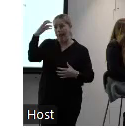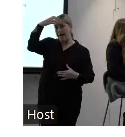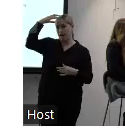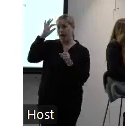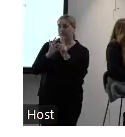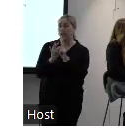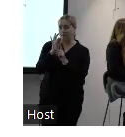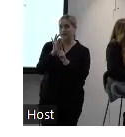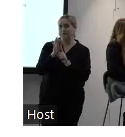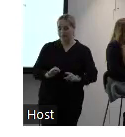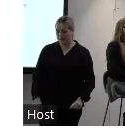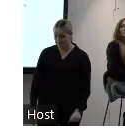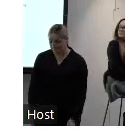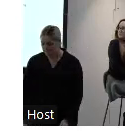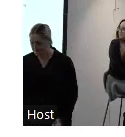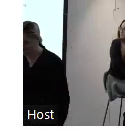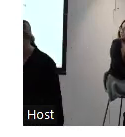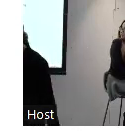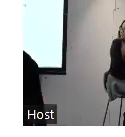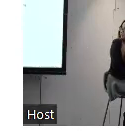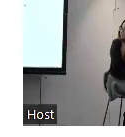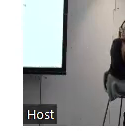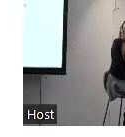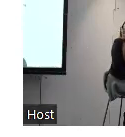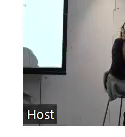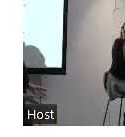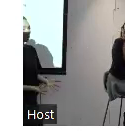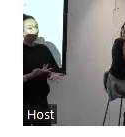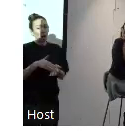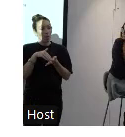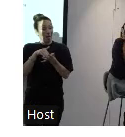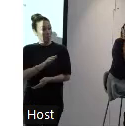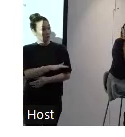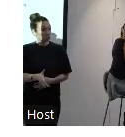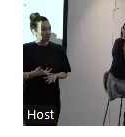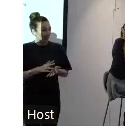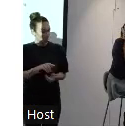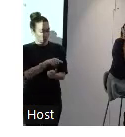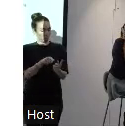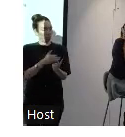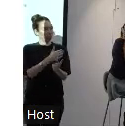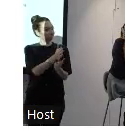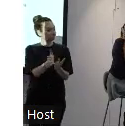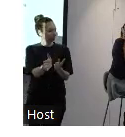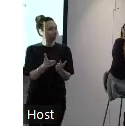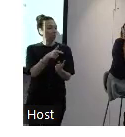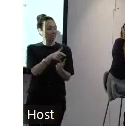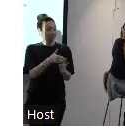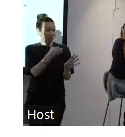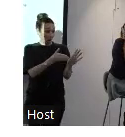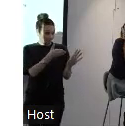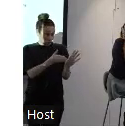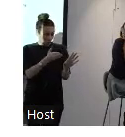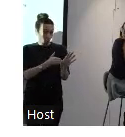So how do we help these children? Right now, we have sort of two approaches that we use to manage these disorders. We have